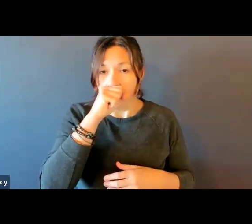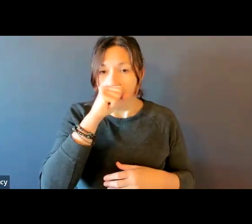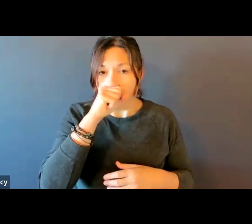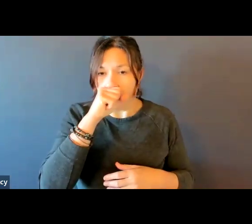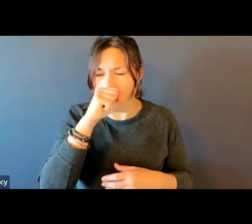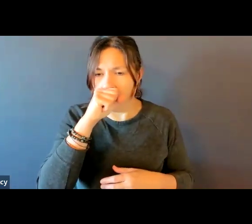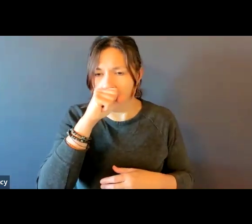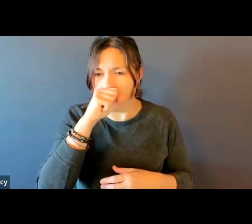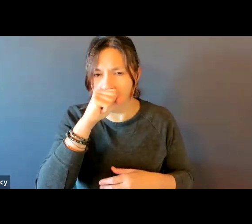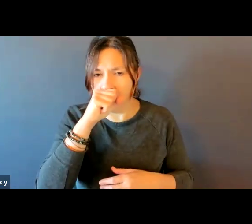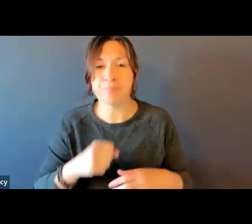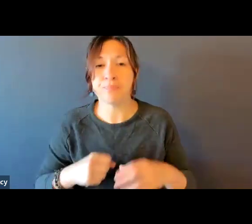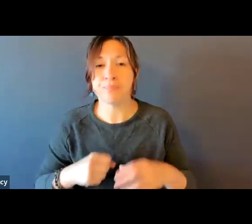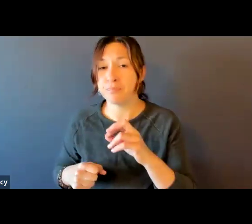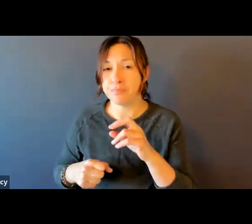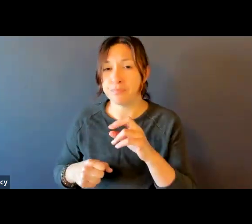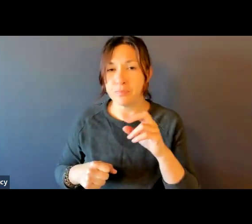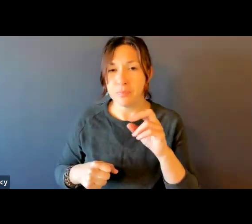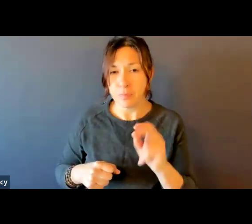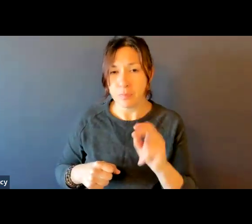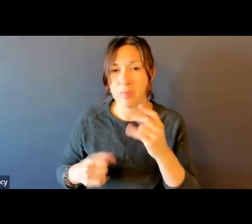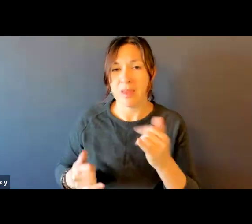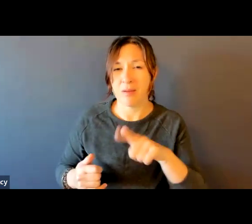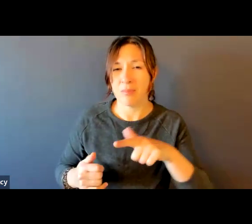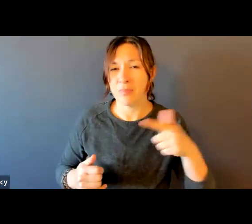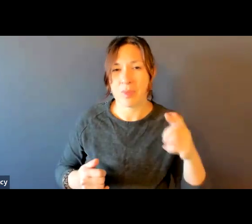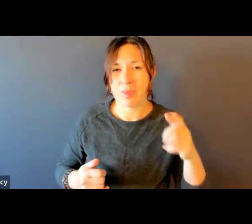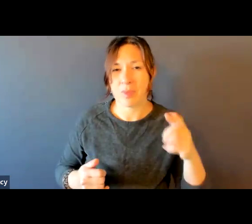Thanks, Katie. And we will turn to Ellis Elementary.